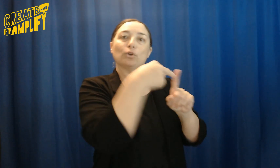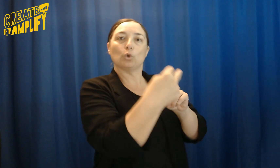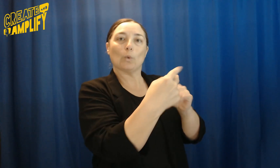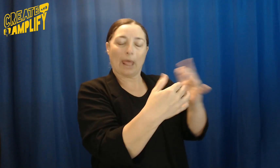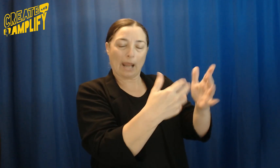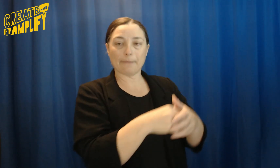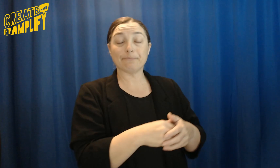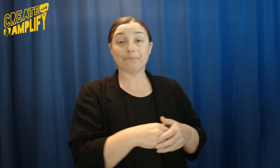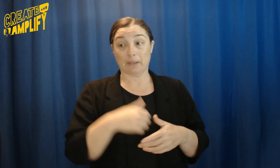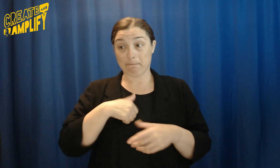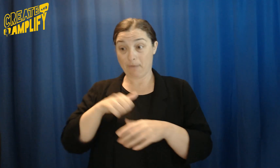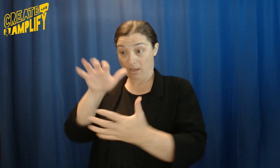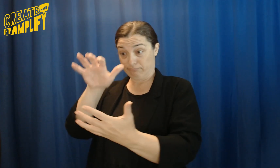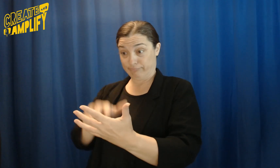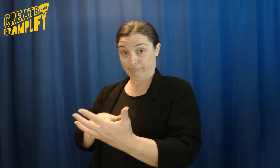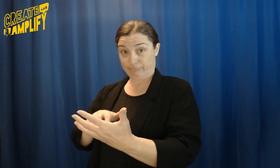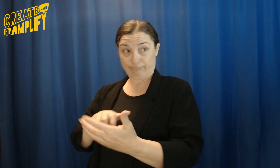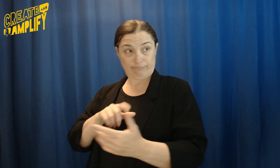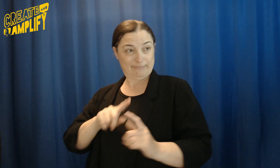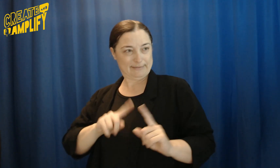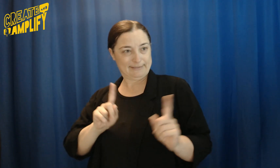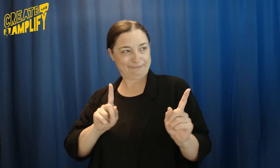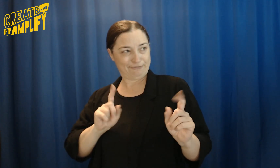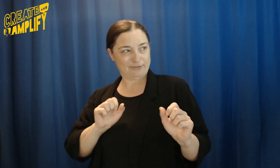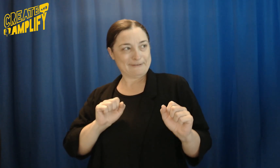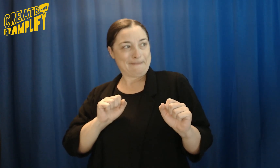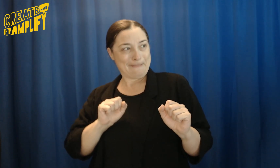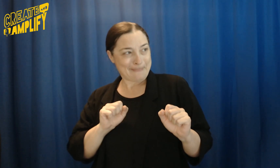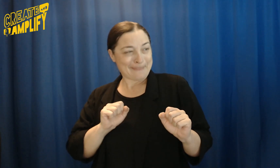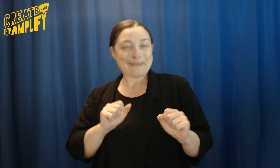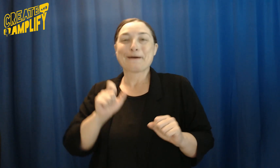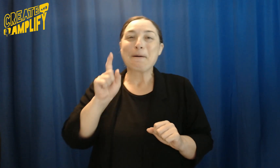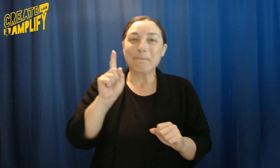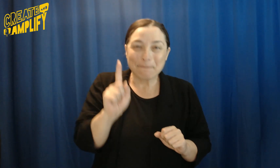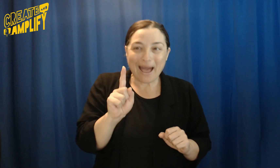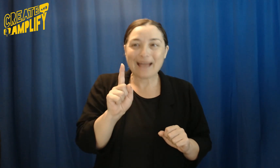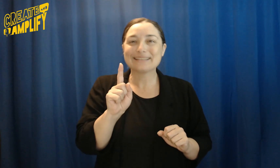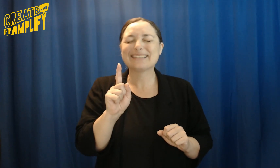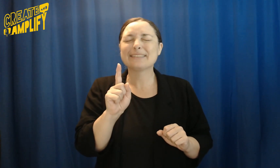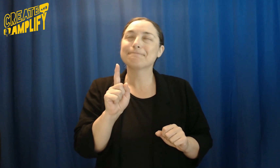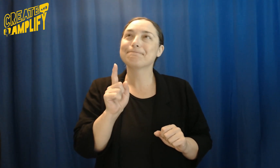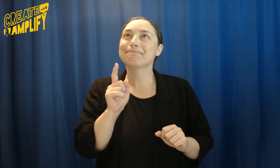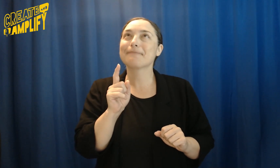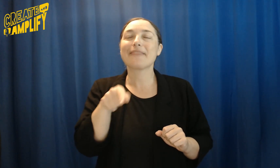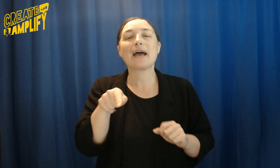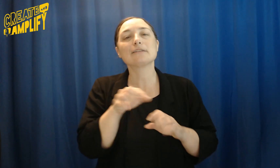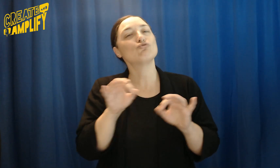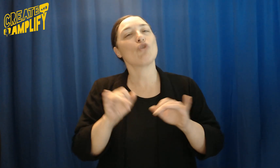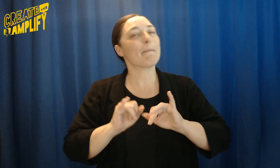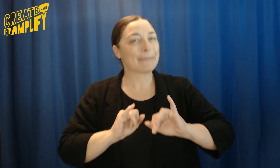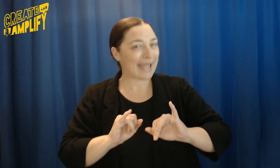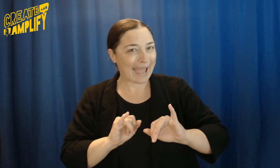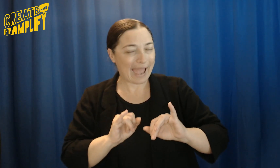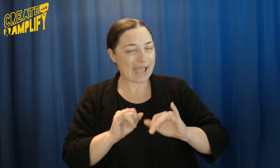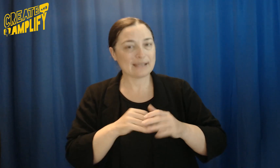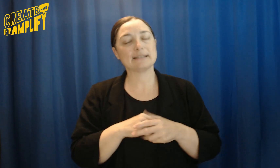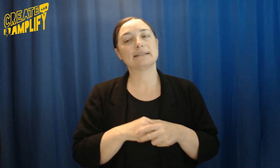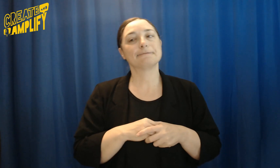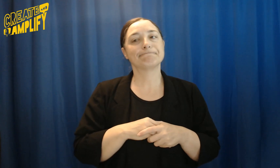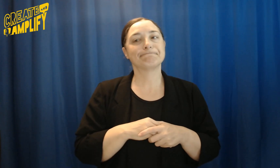nothing to do with anything that I'd written. But it's not a bad thing. It's, if we're looking at it from a